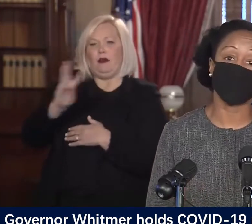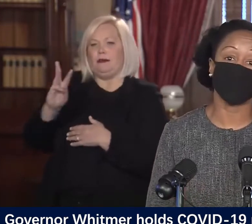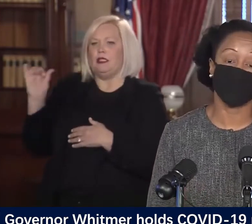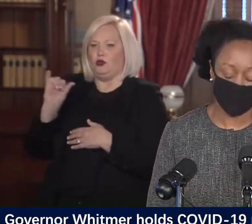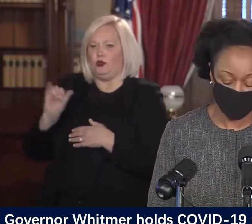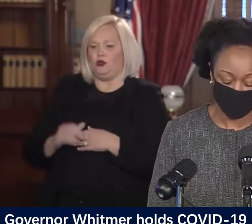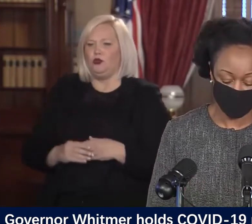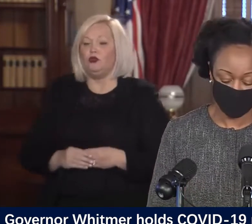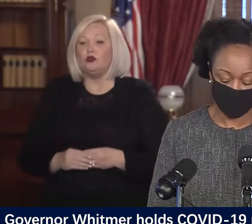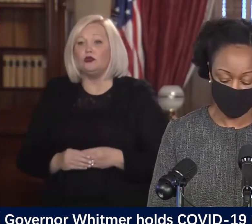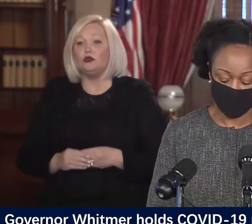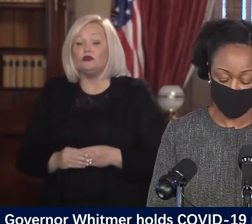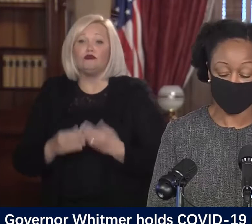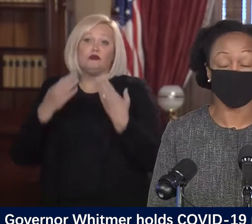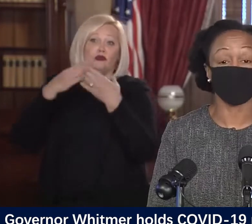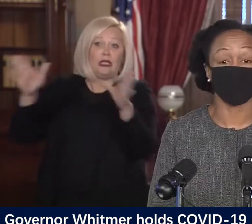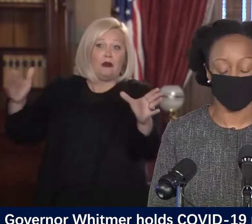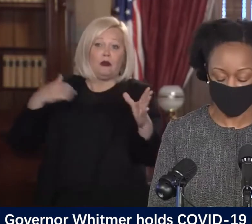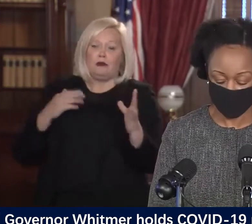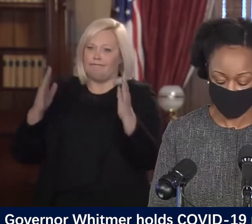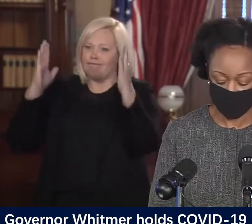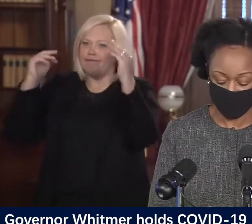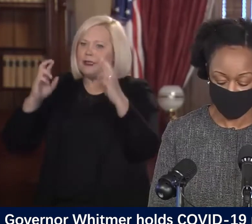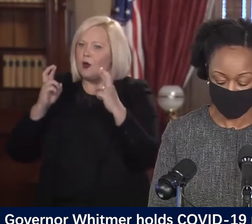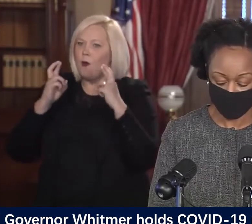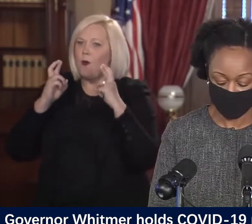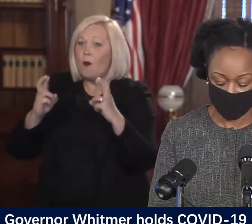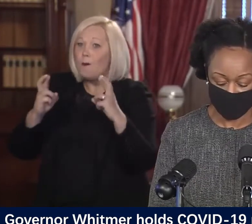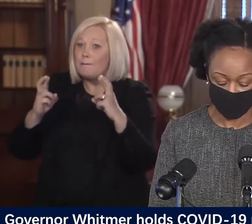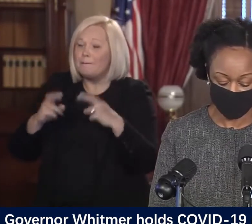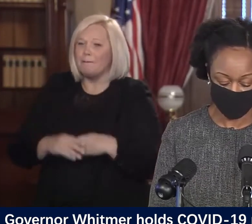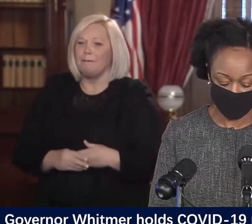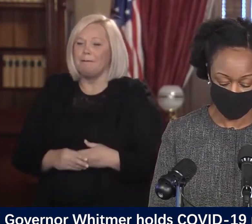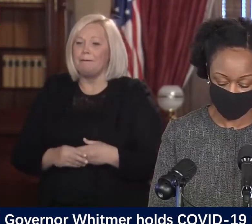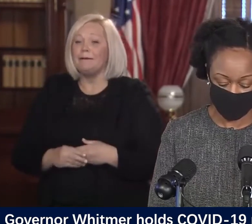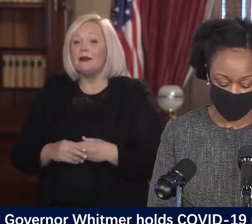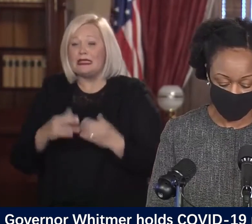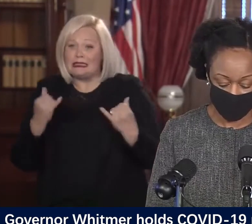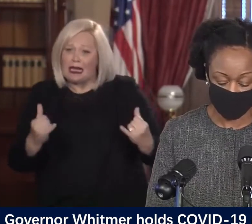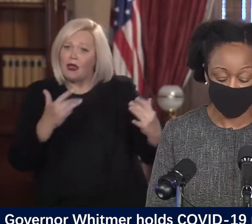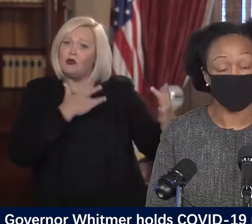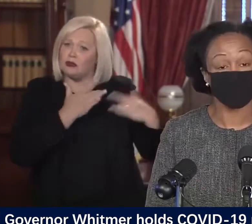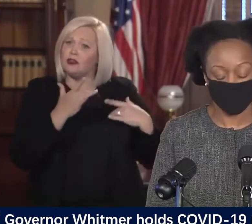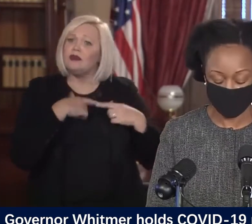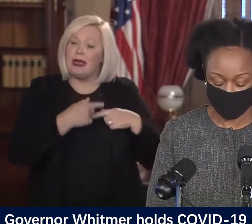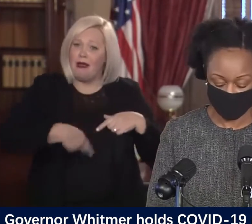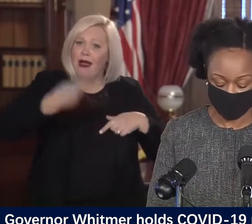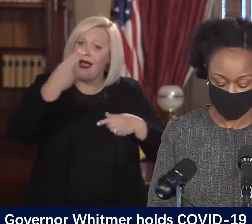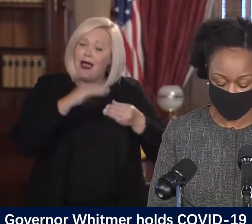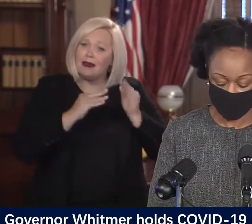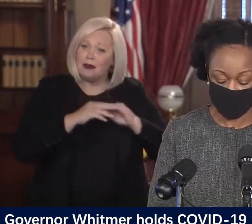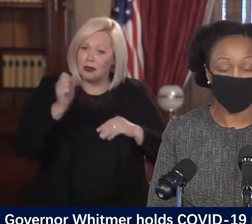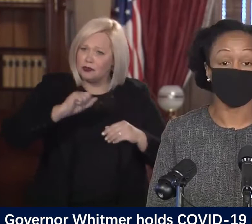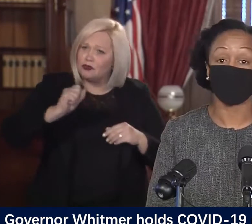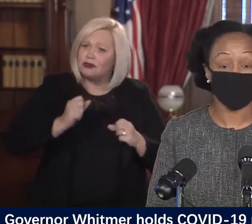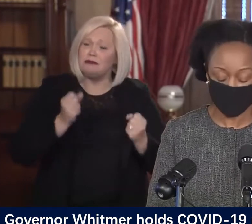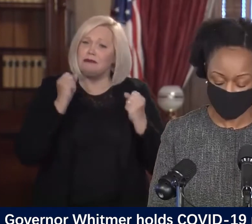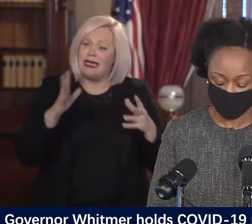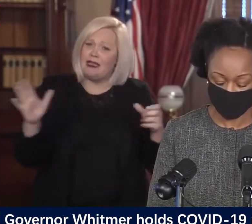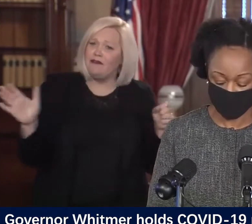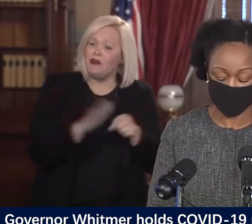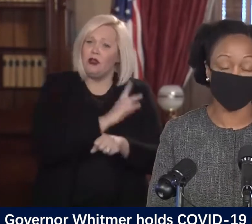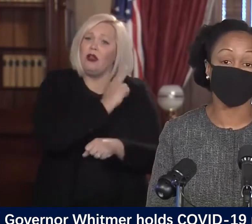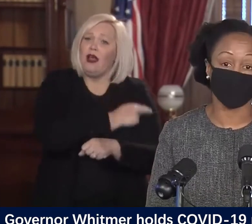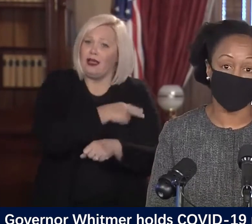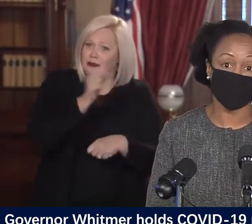Overall, I am very hopeful. While I'm concerned about our very high case rate and our hospitalizations, and our